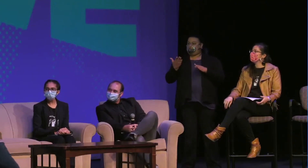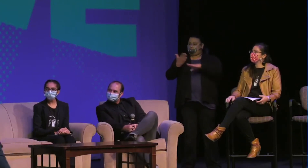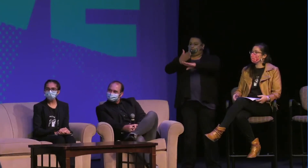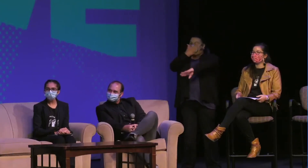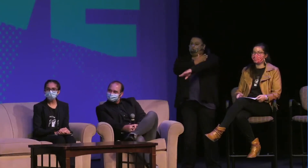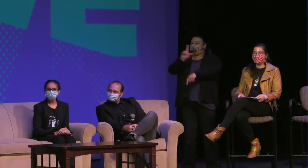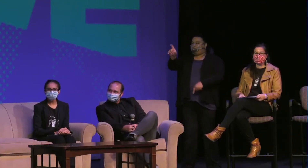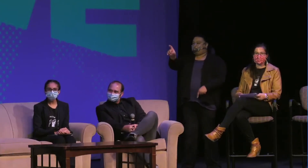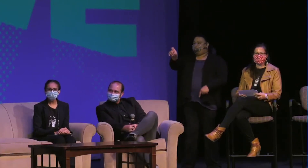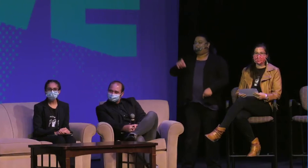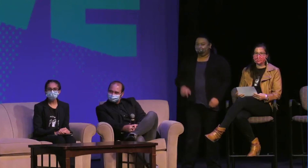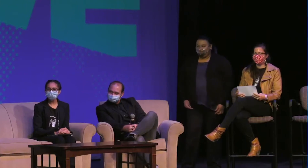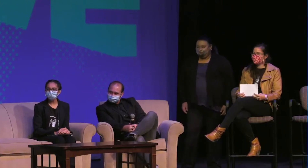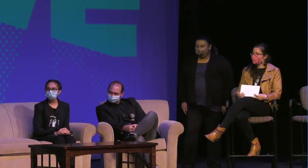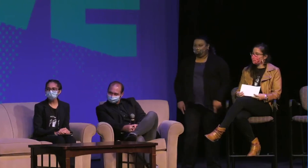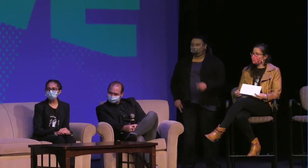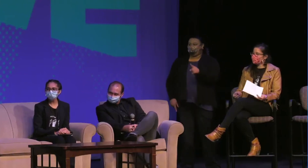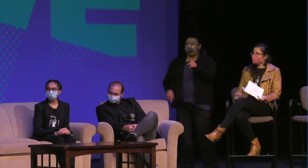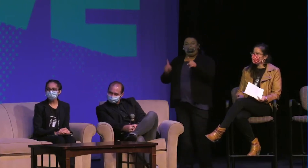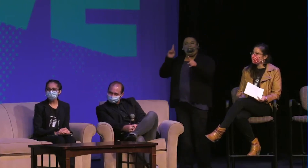I think Karina wants to answer.